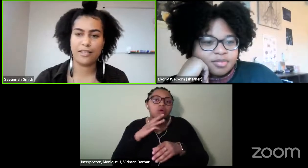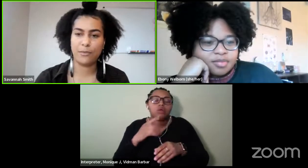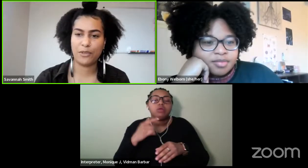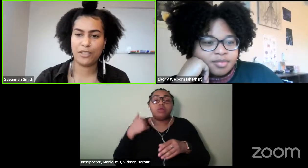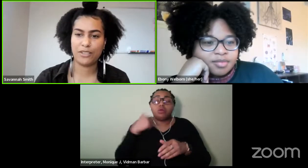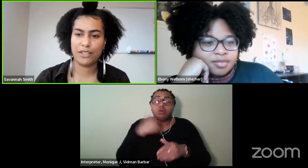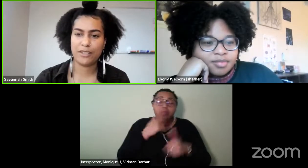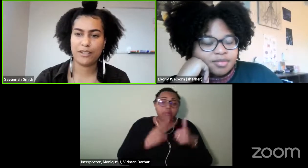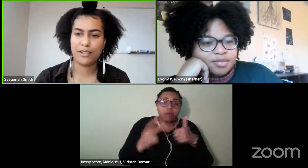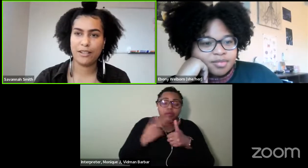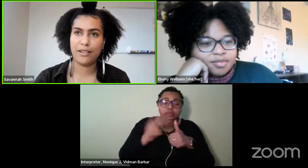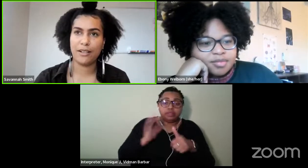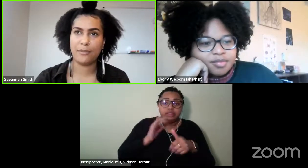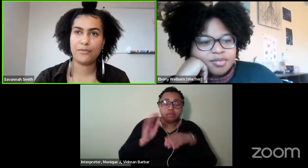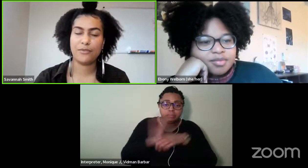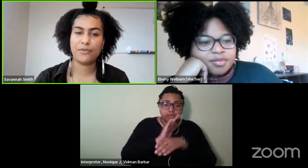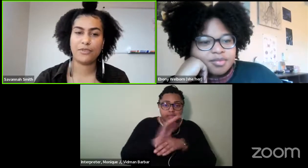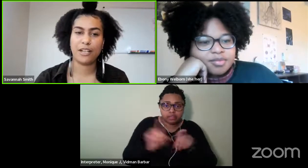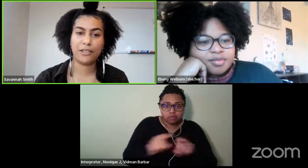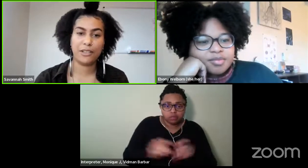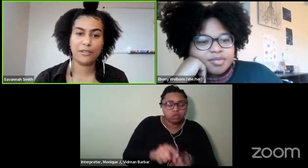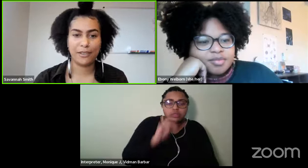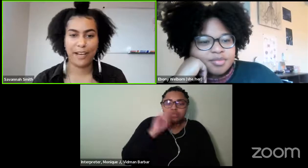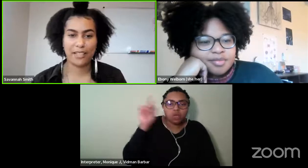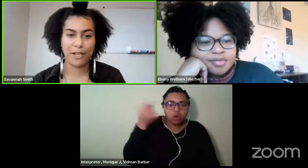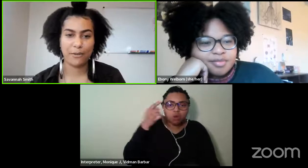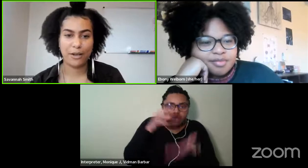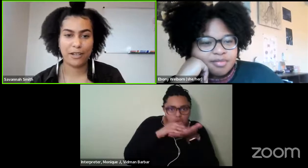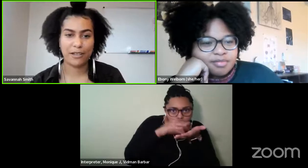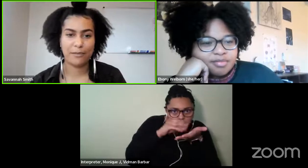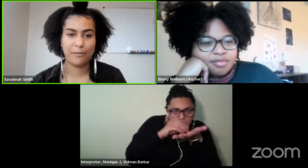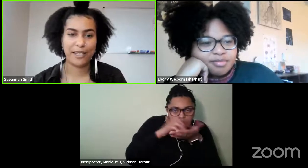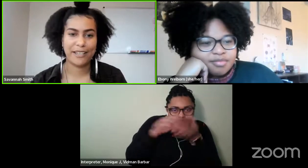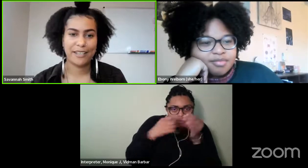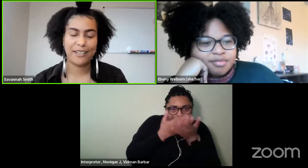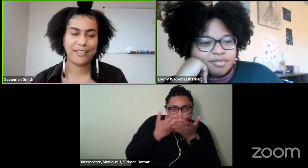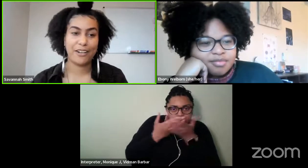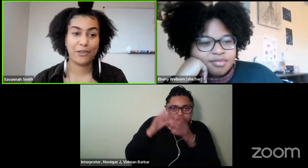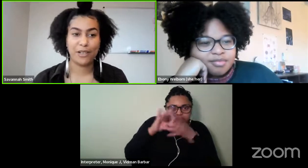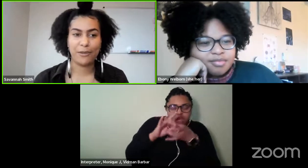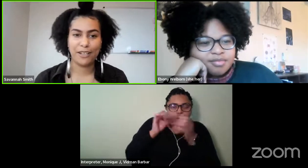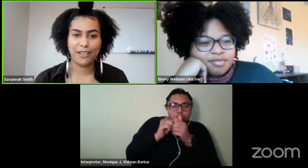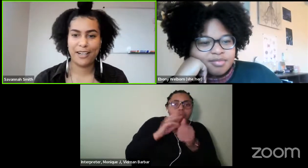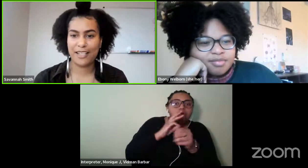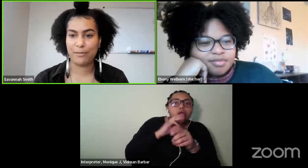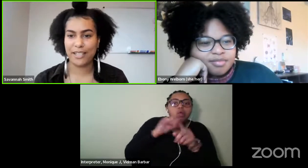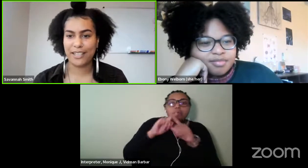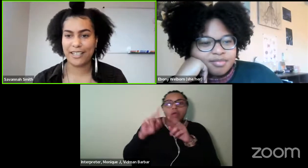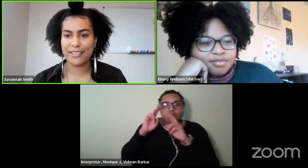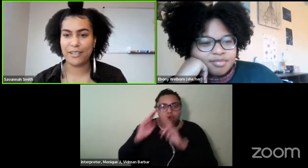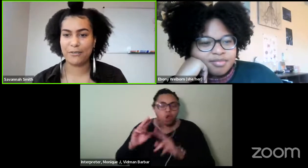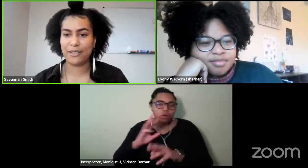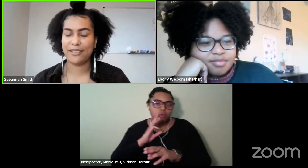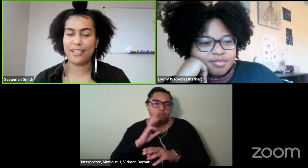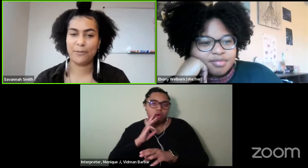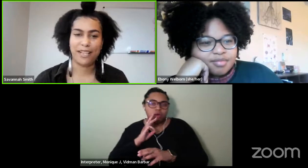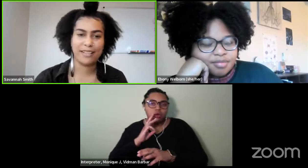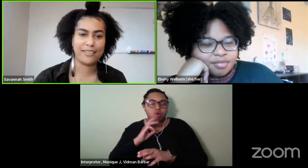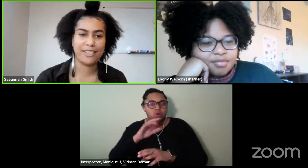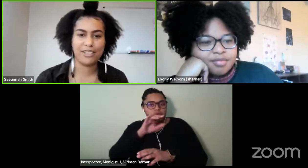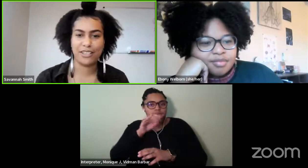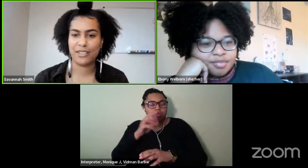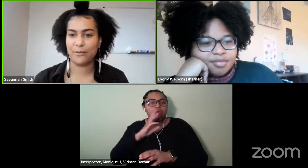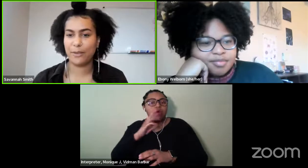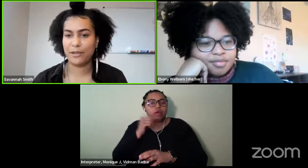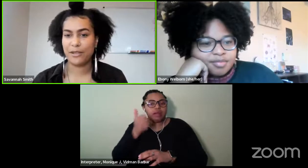well, is more than just trying to learn the facts about water, but honoring water as a being itself and seeing what it